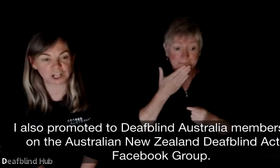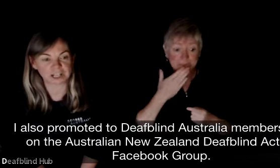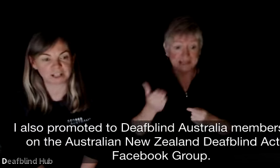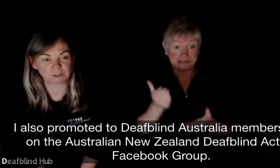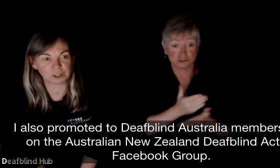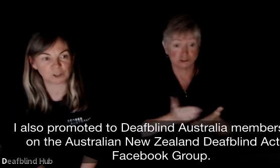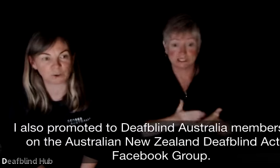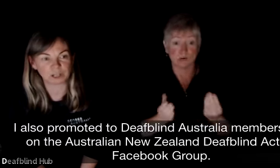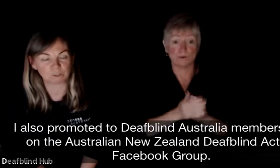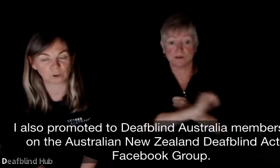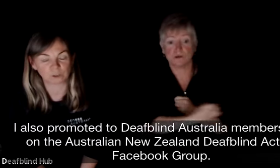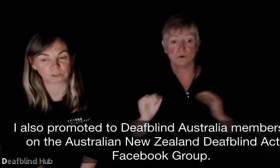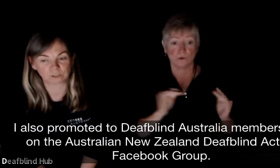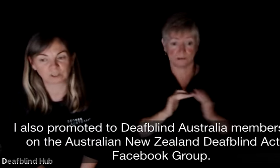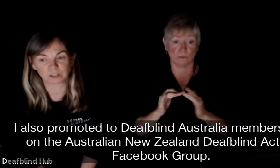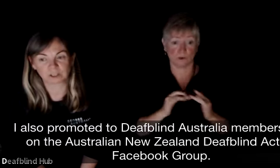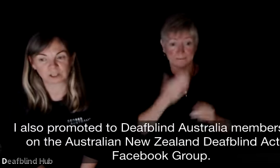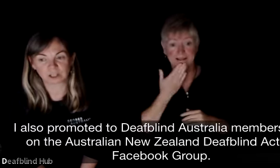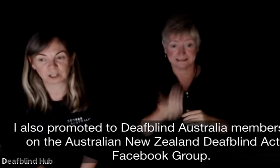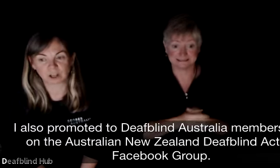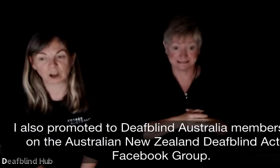all share with your networks.